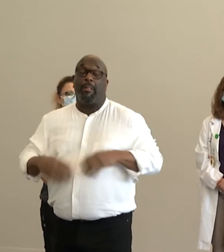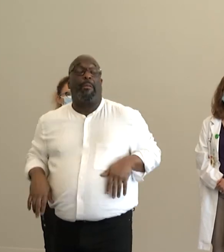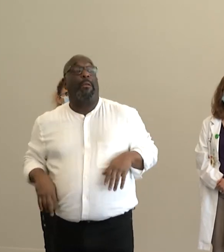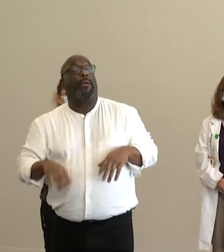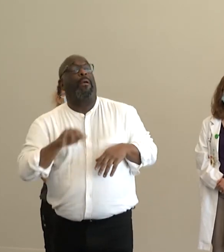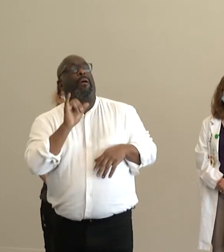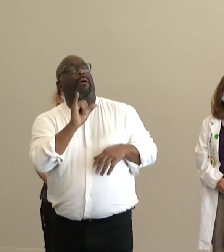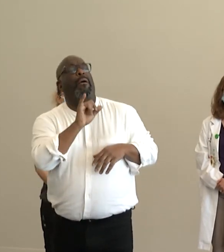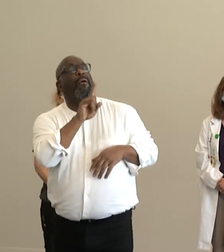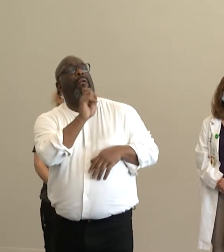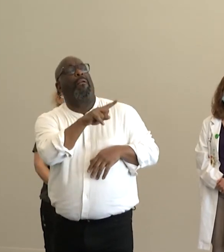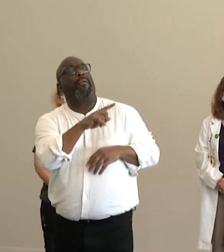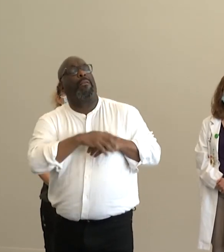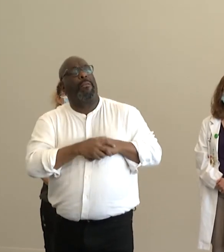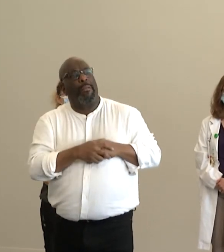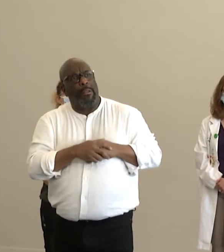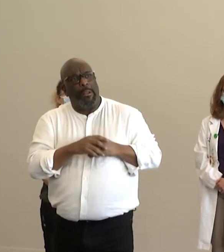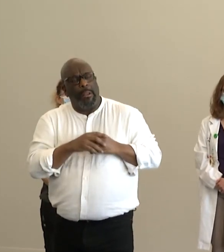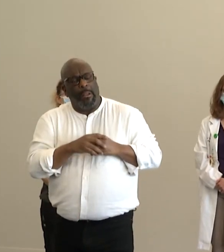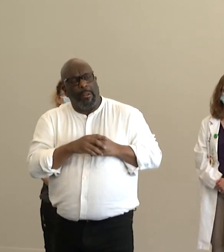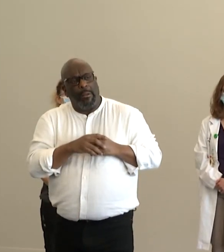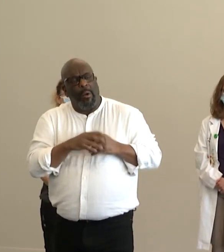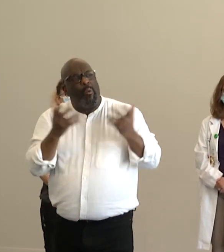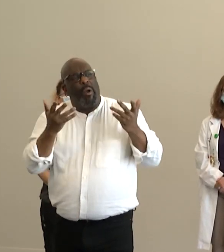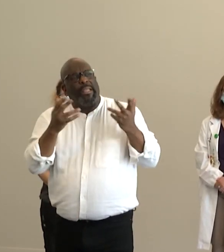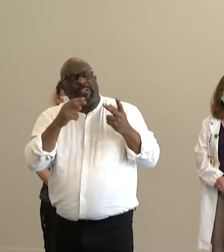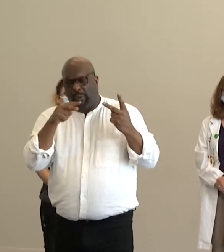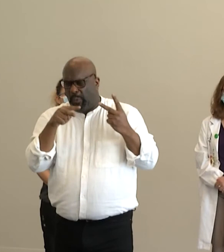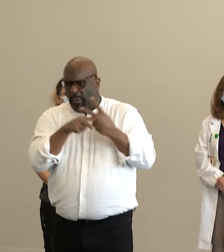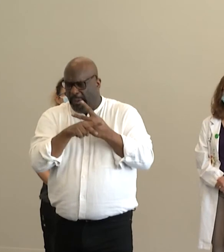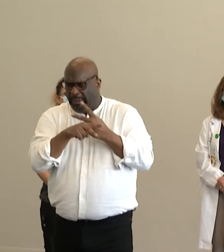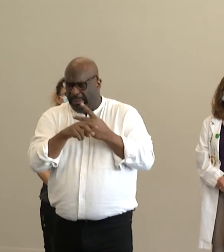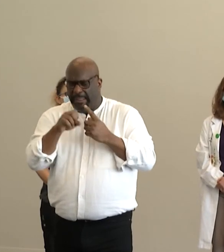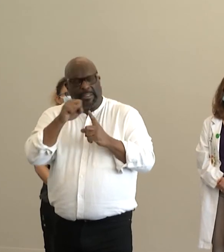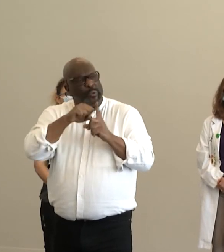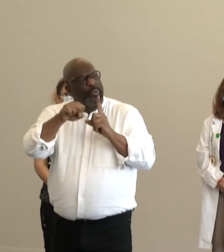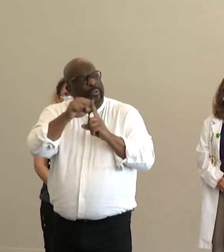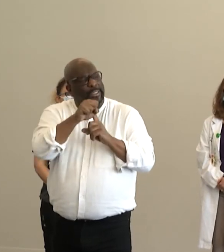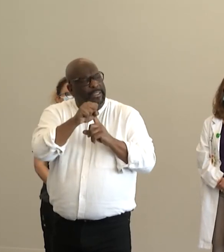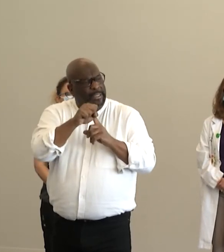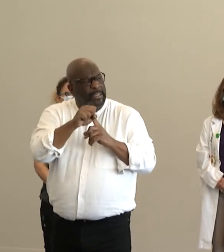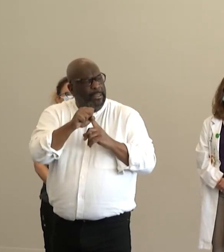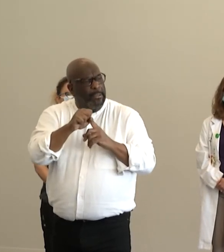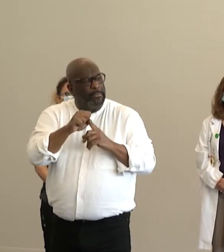And what is the worst case scenario your simulation center is preparing for?